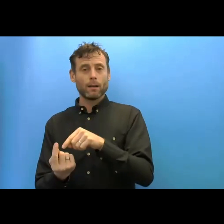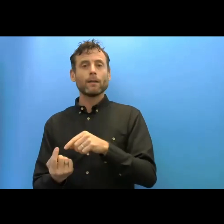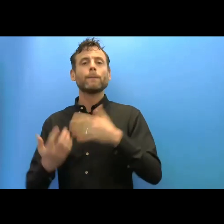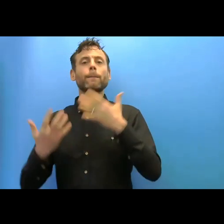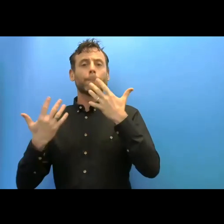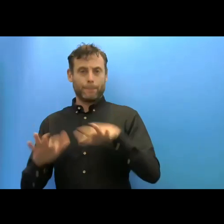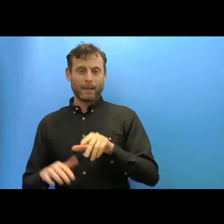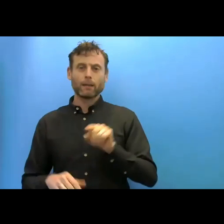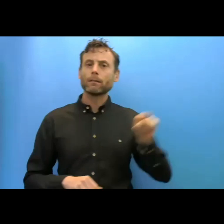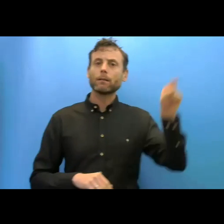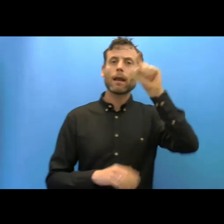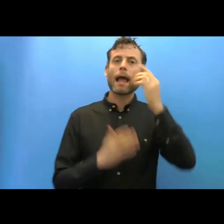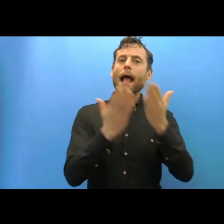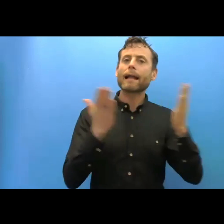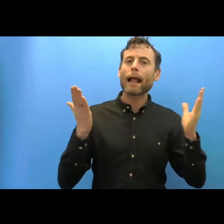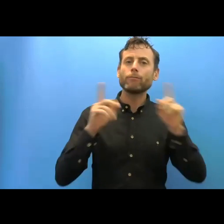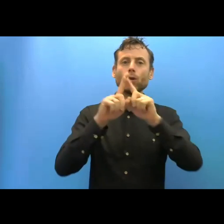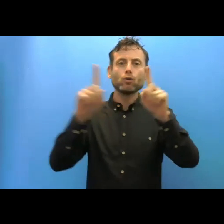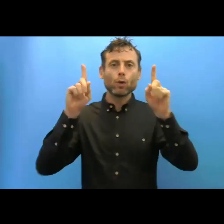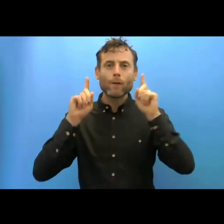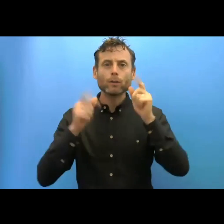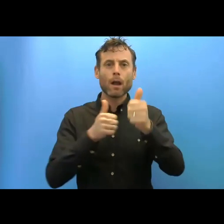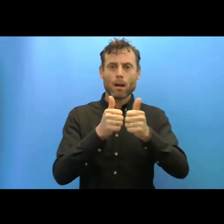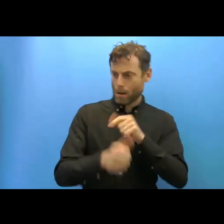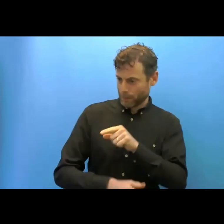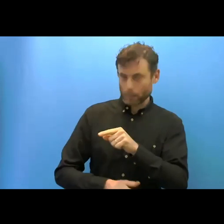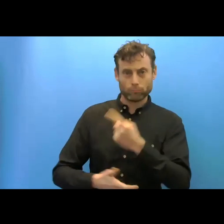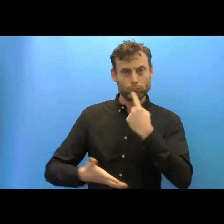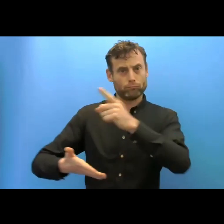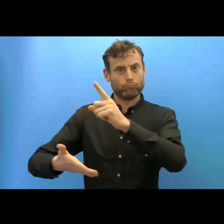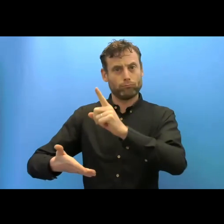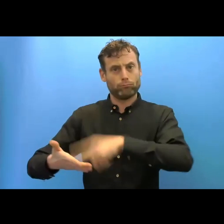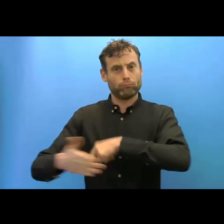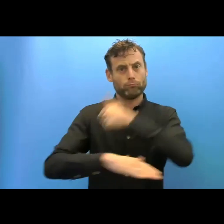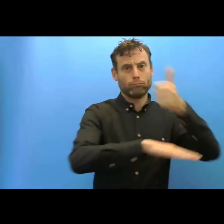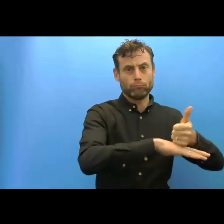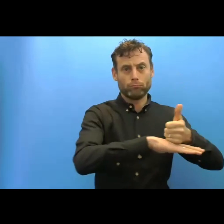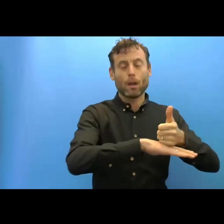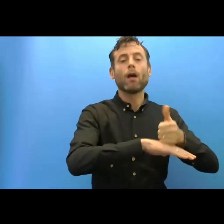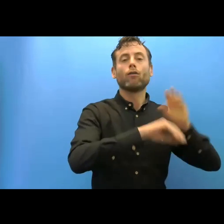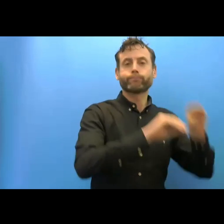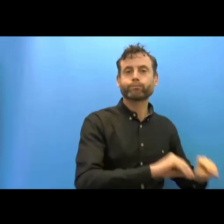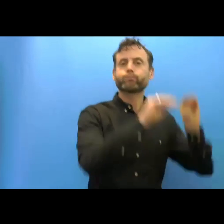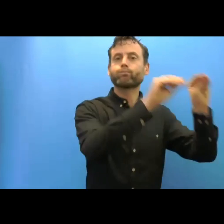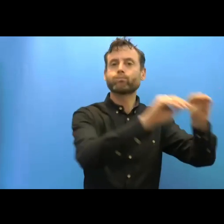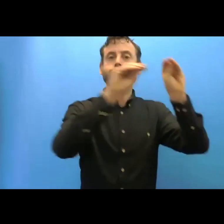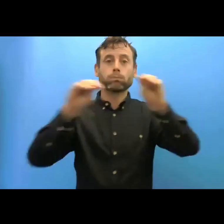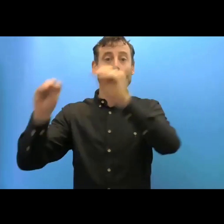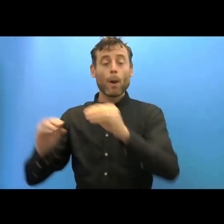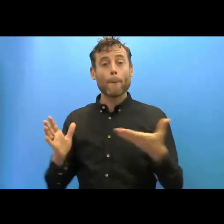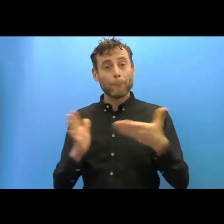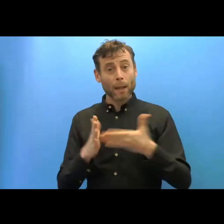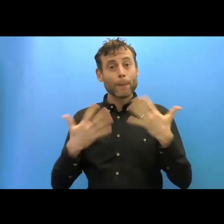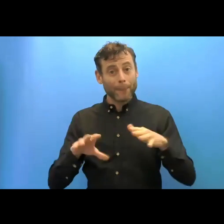universities, galleries, different companies, organizations, charities, and the media,